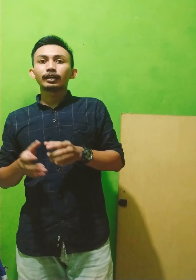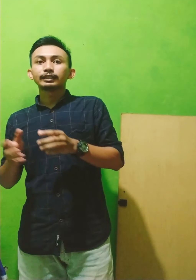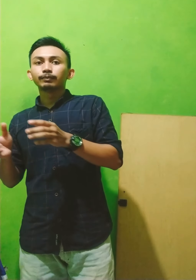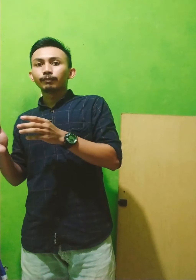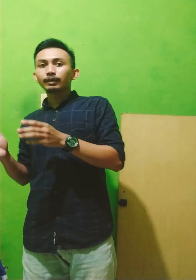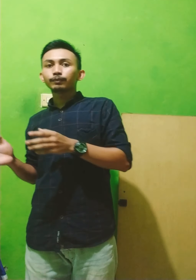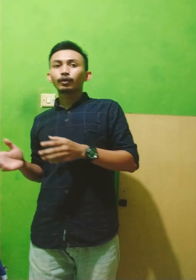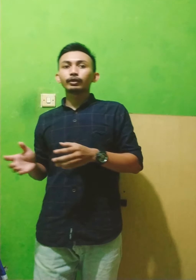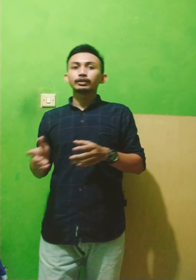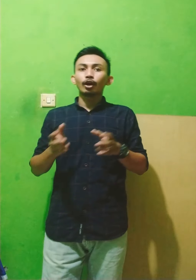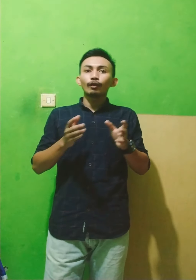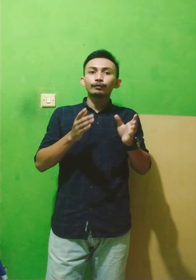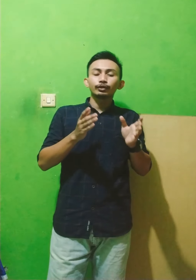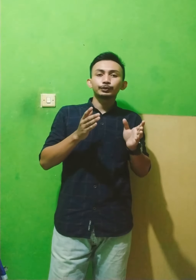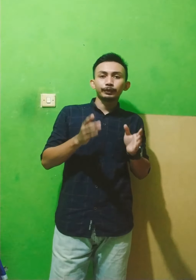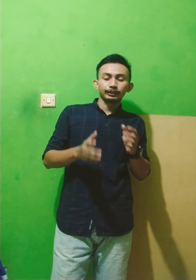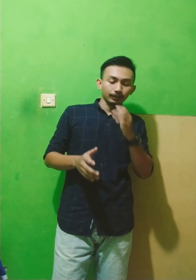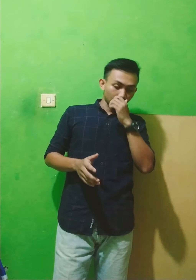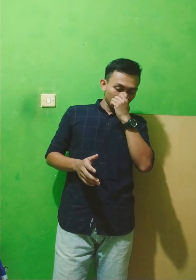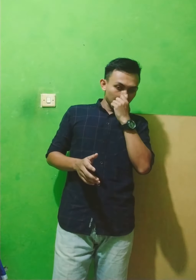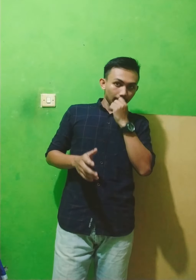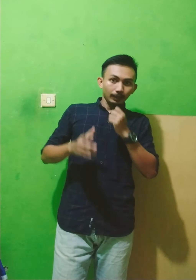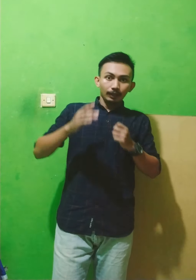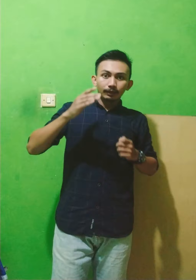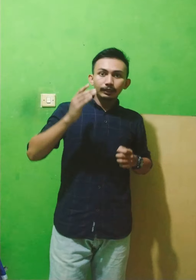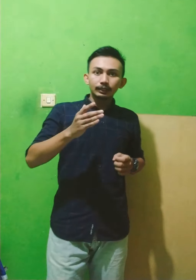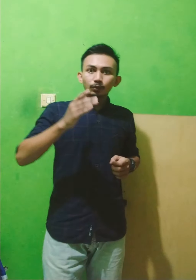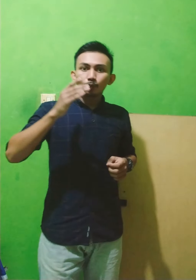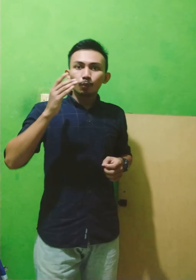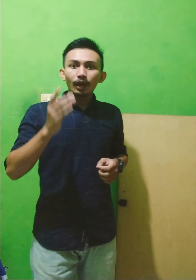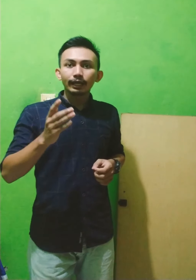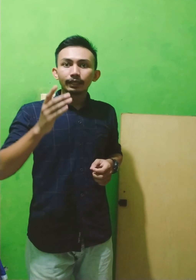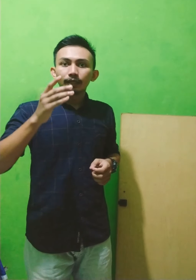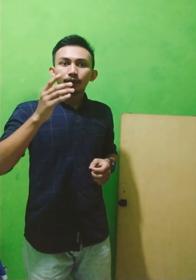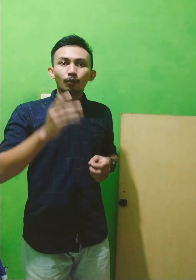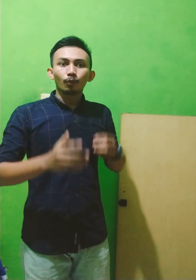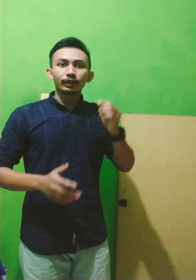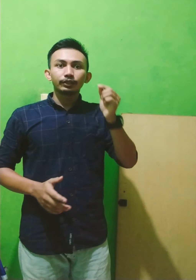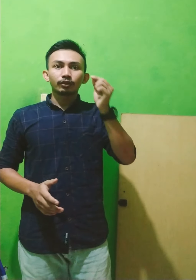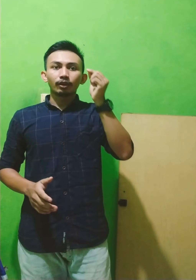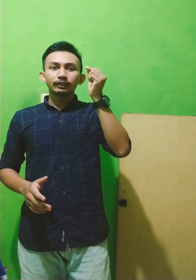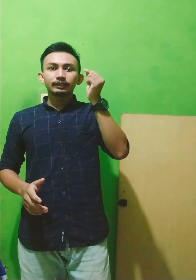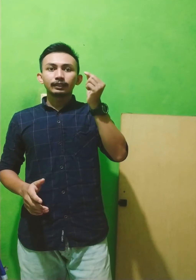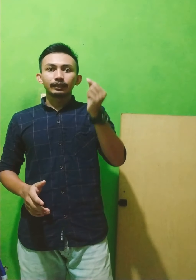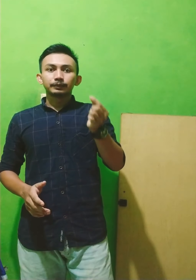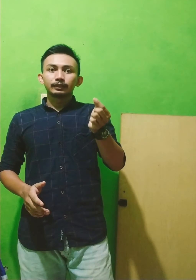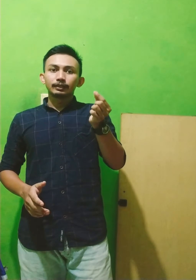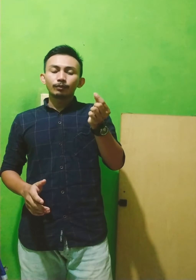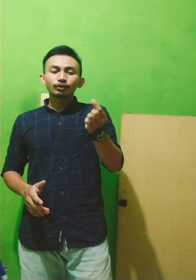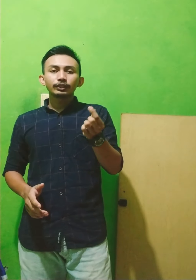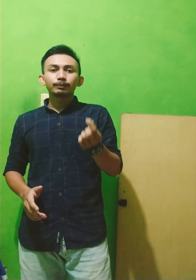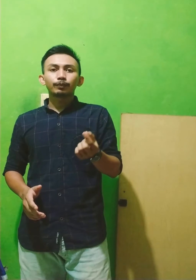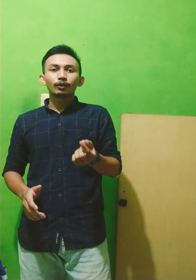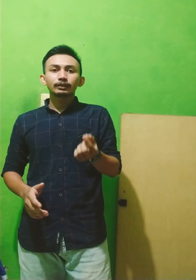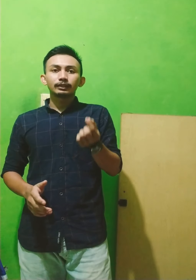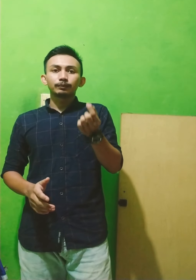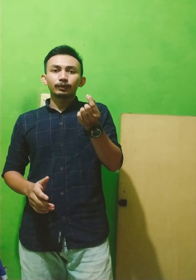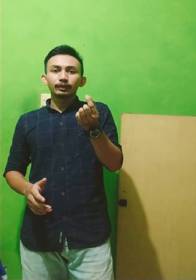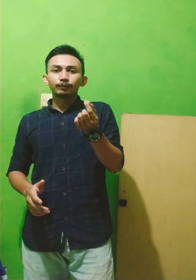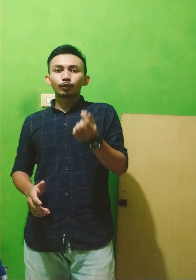the main points of your speech. That's why, when your audience leaves, the most important